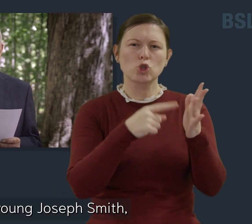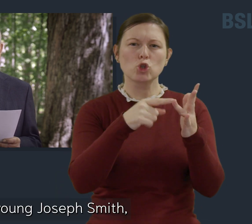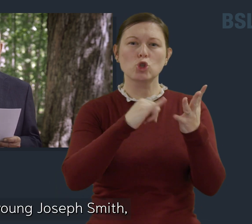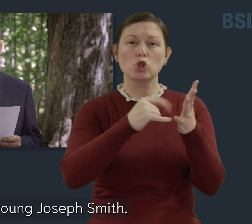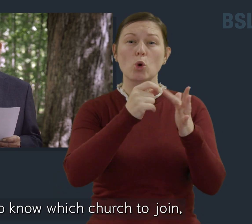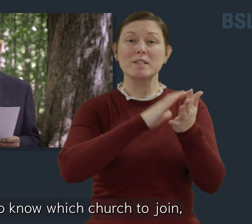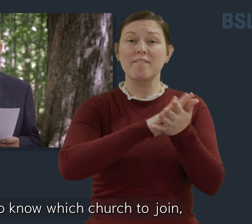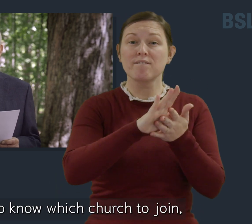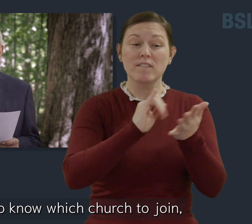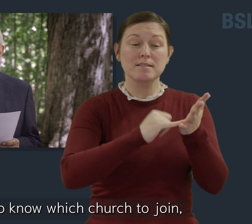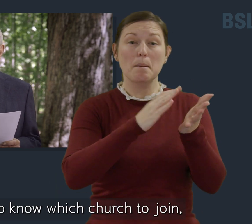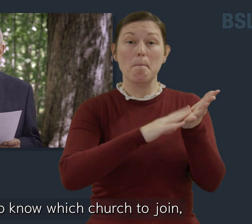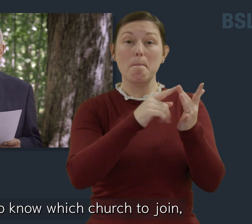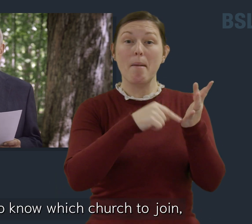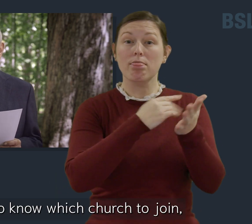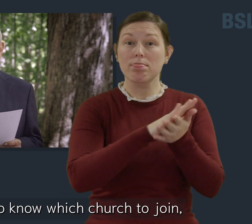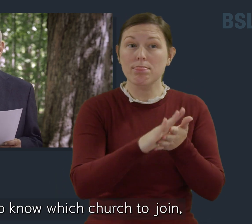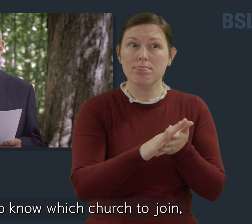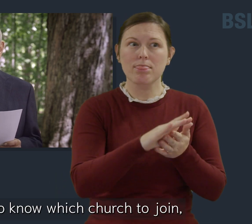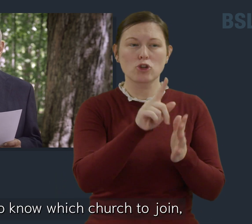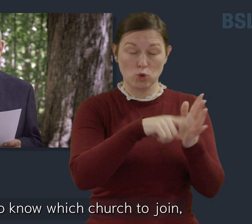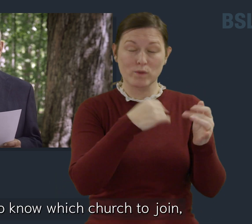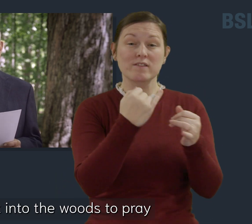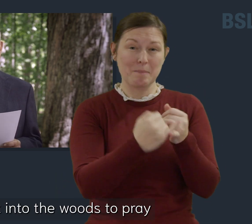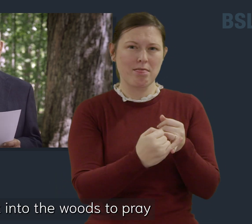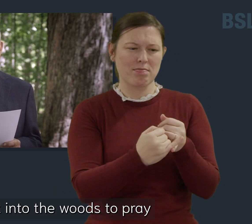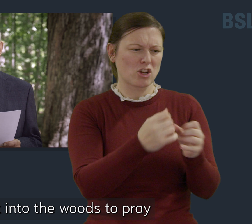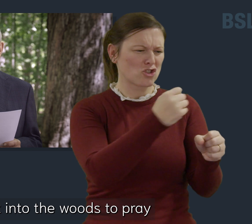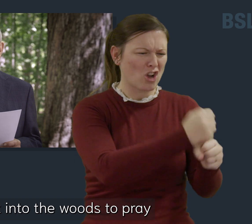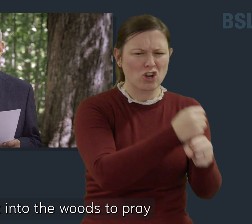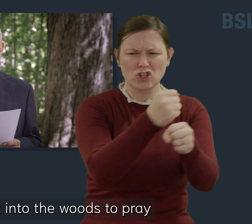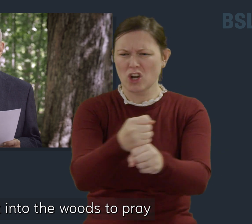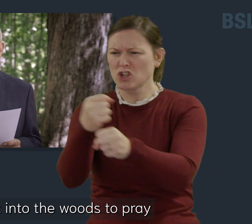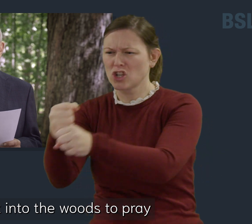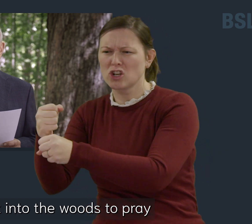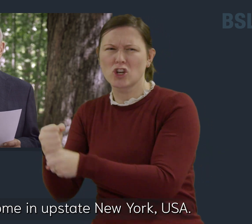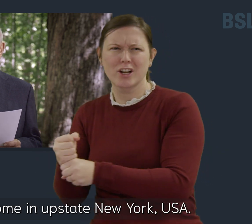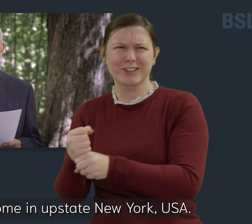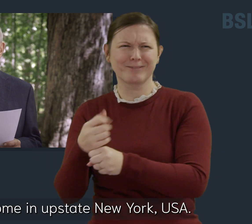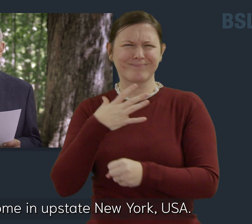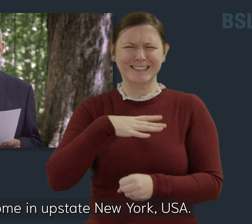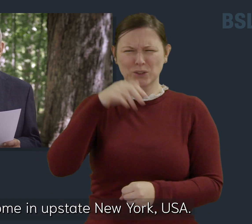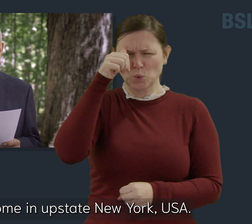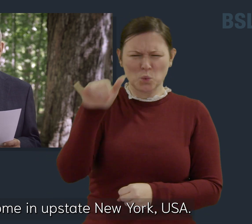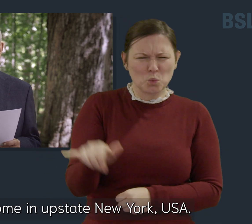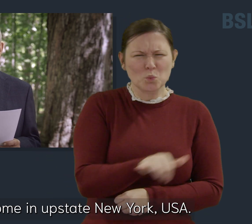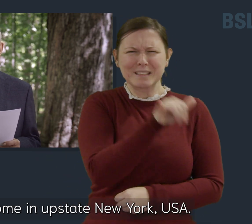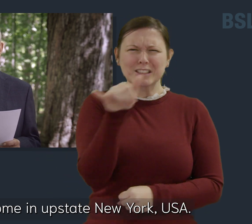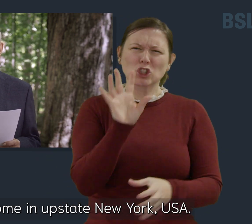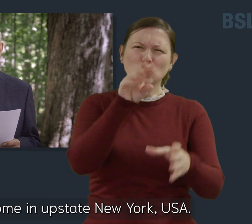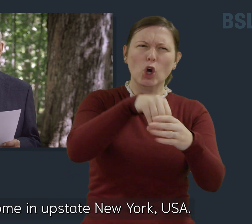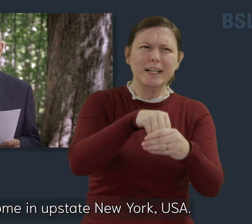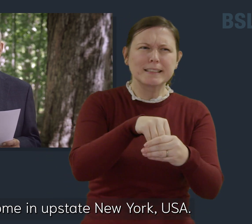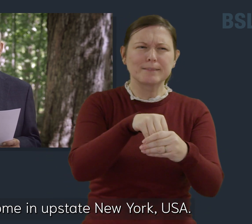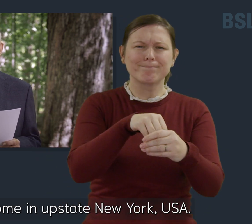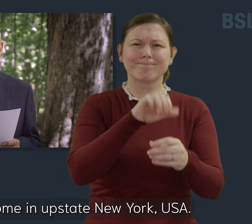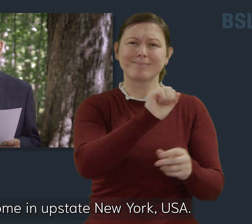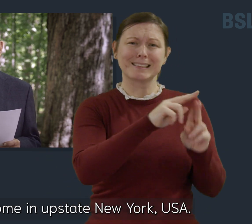Smith, seeking to know which church to join, went into the woods to pray near his home in upstate New